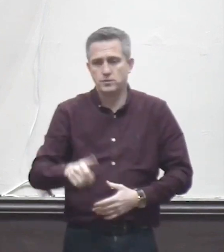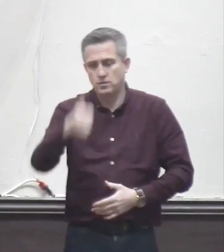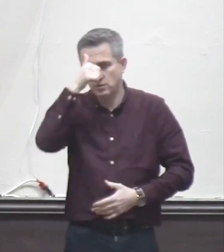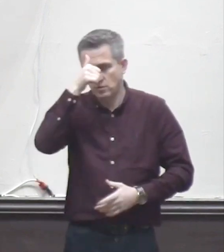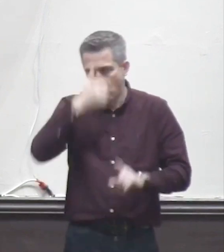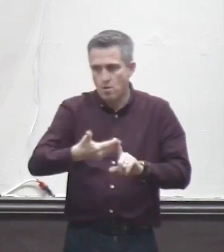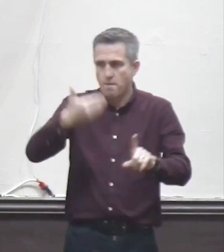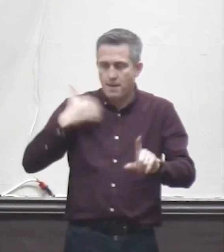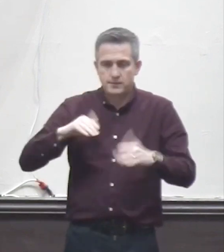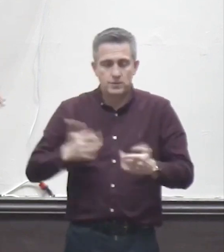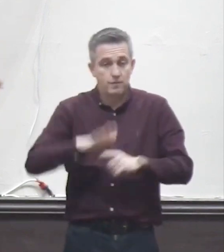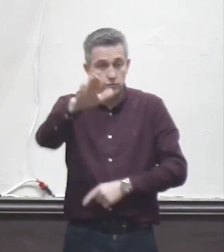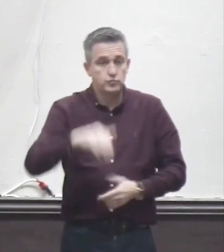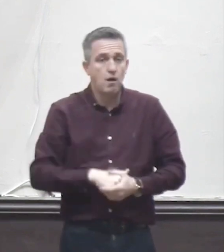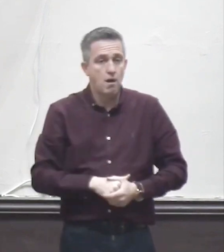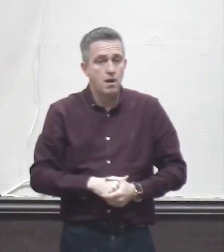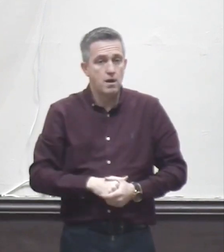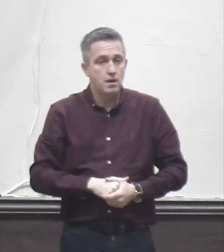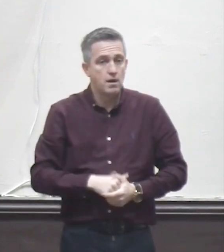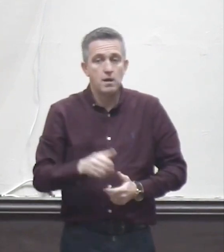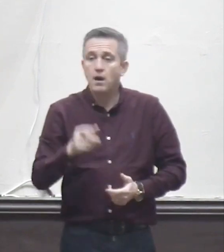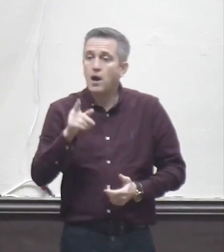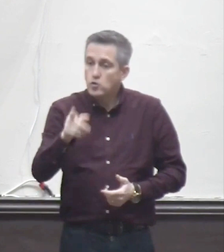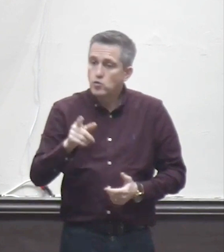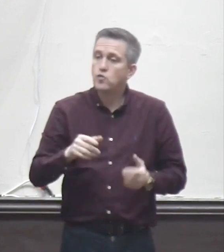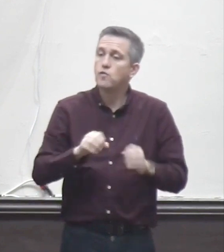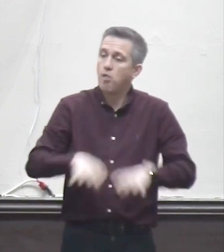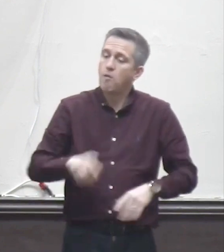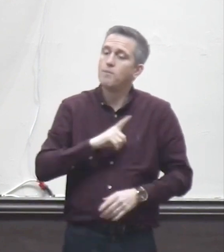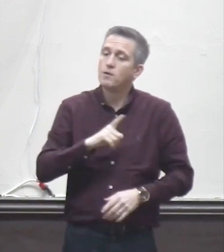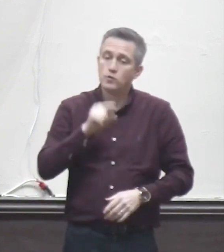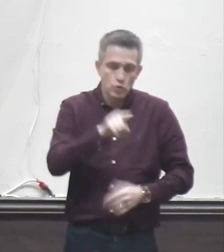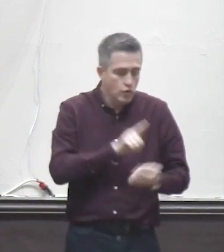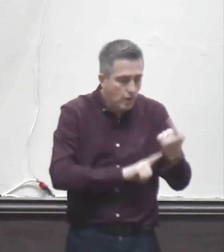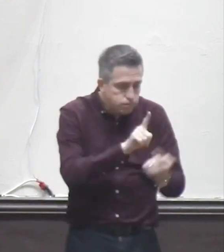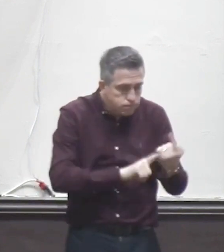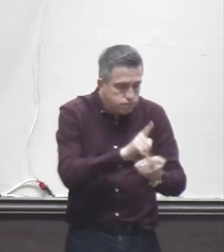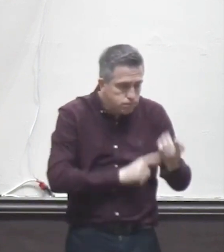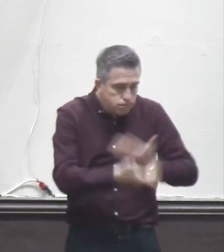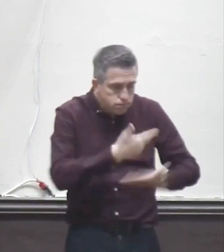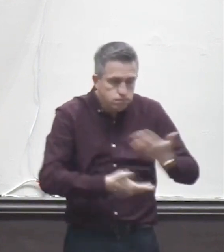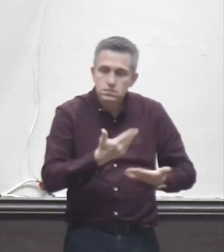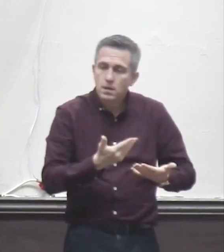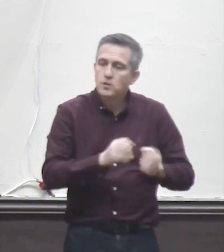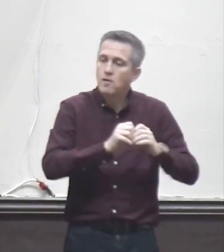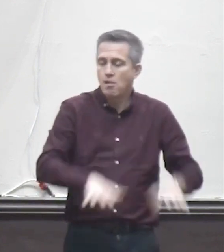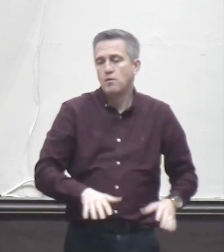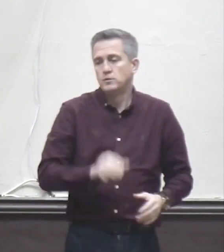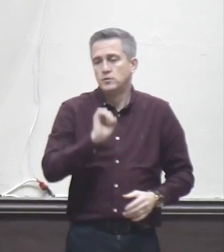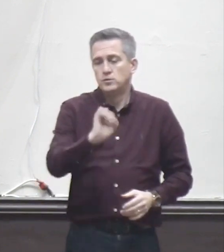seen, and you've given it to an individual who claims, and under your curiosity you go and give away your deen because